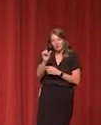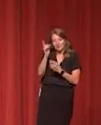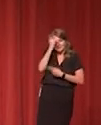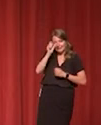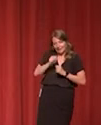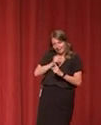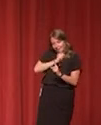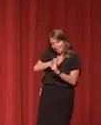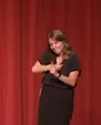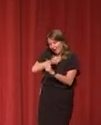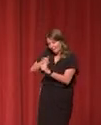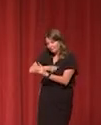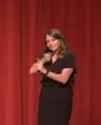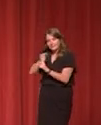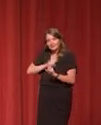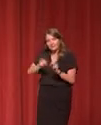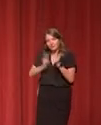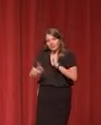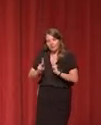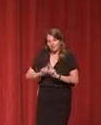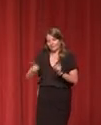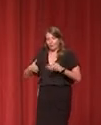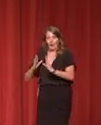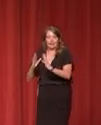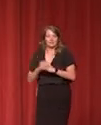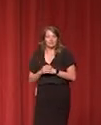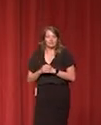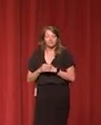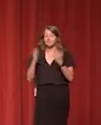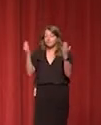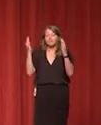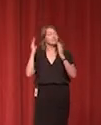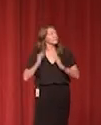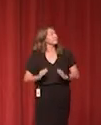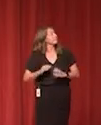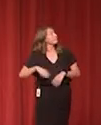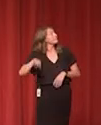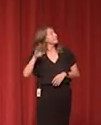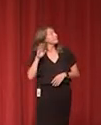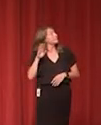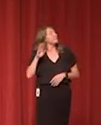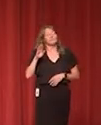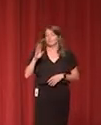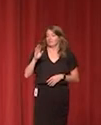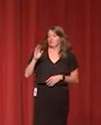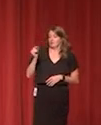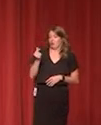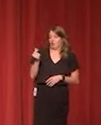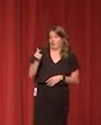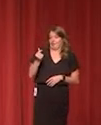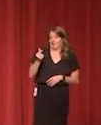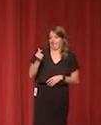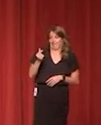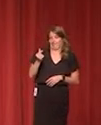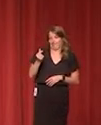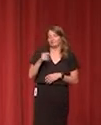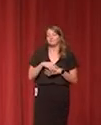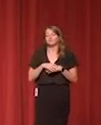you'll hear hopefully in the discussion today. The next core is the biomarker core. This is